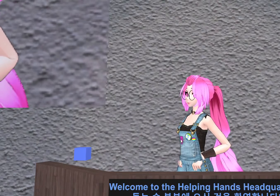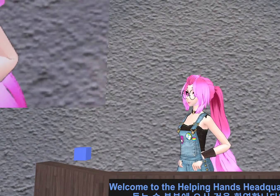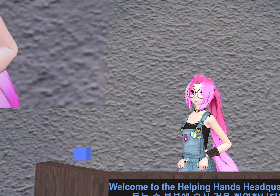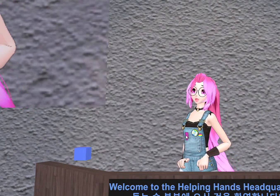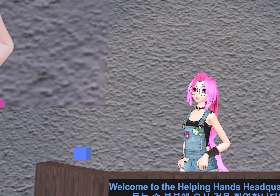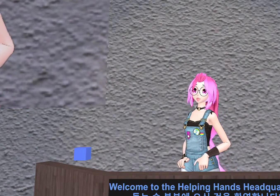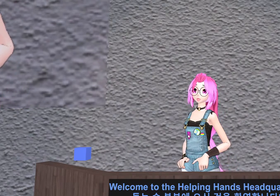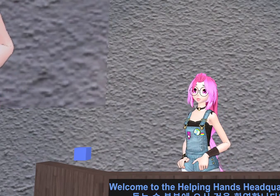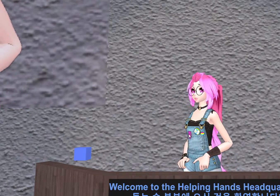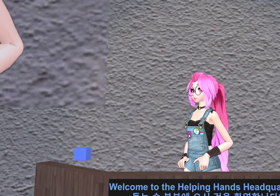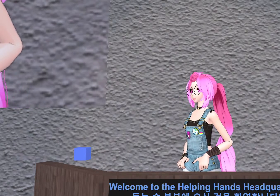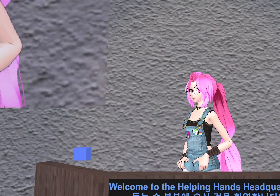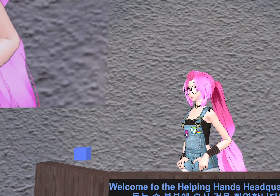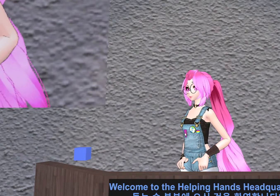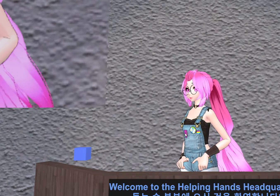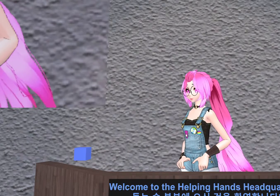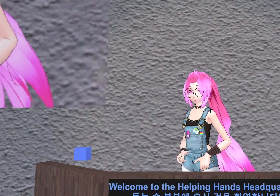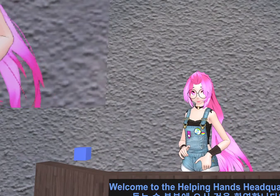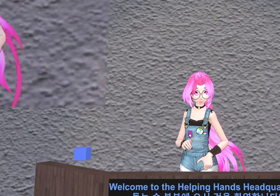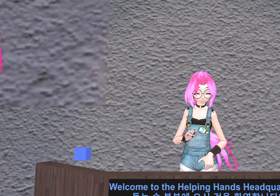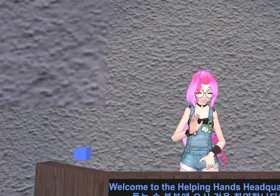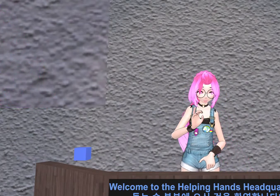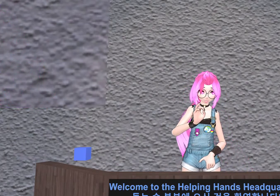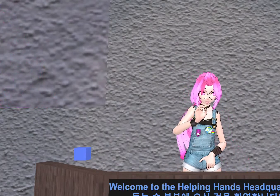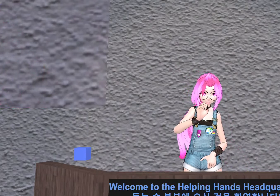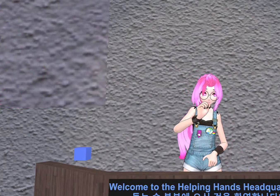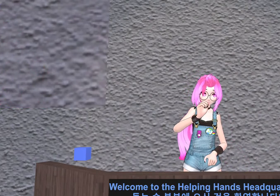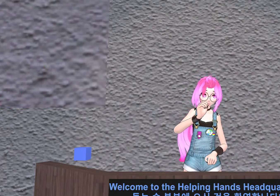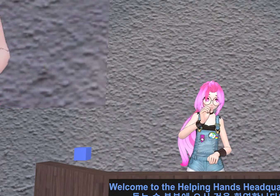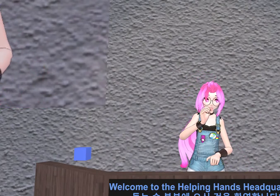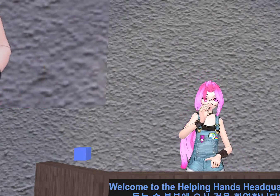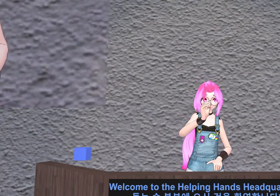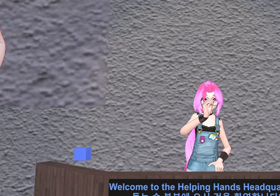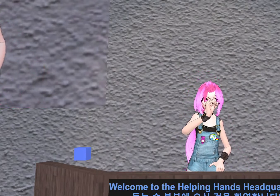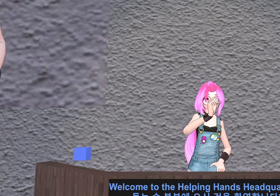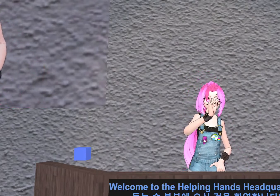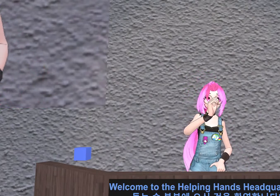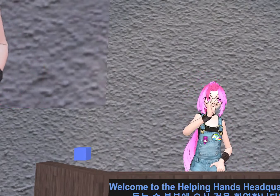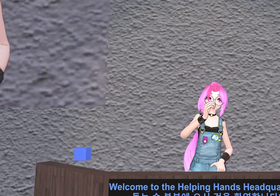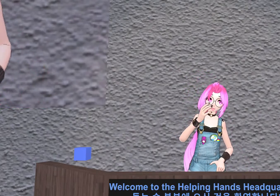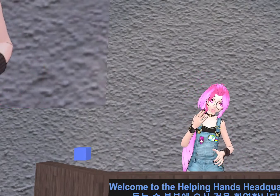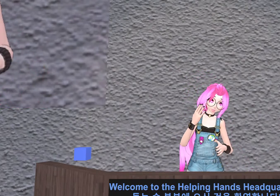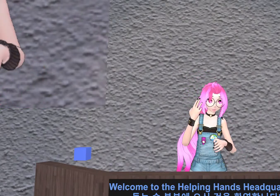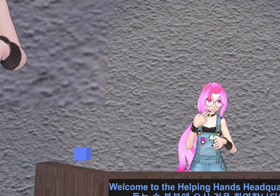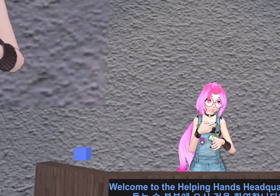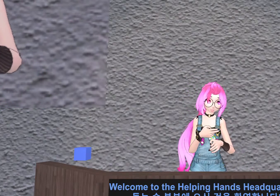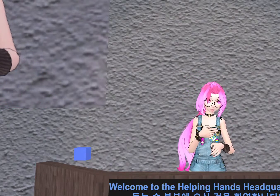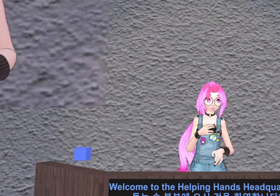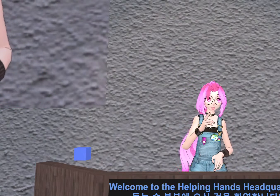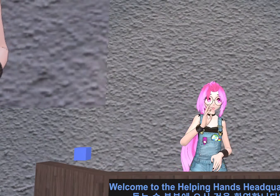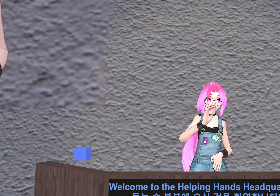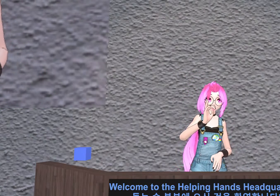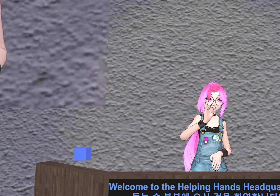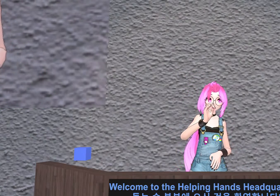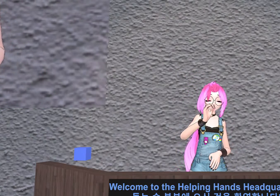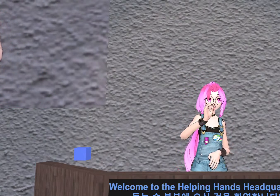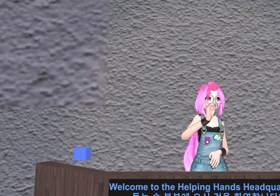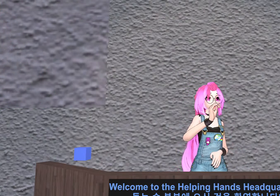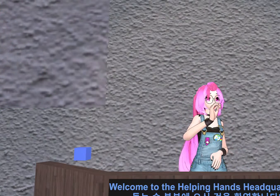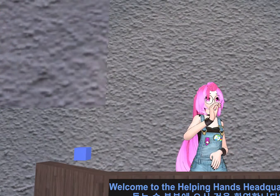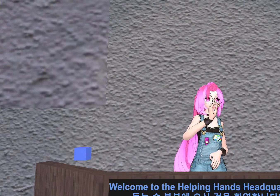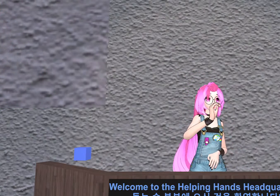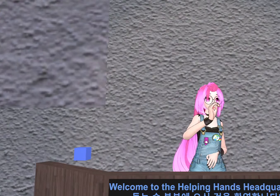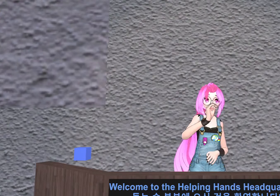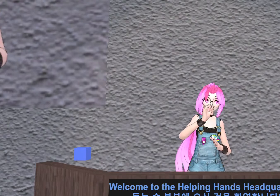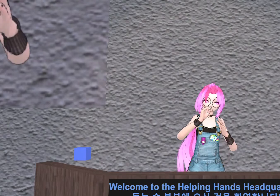Yes. Awesome. Sure. That's a good one to know. We have like flowers at Pride. So flower is a little bit of a hard one to do in